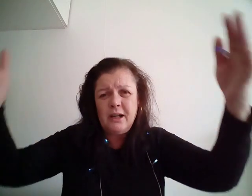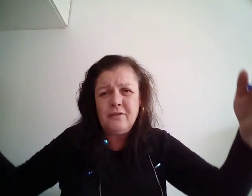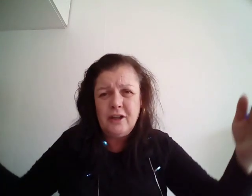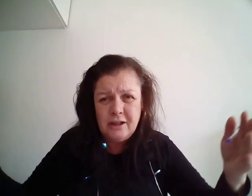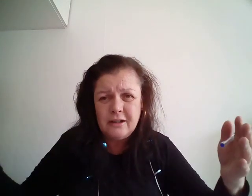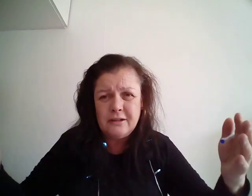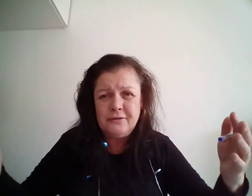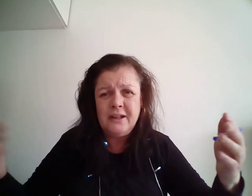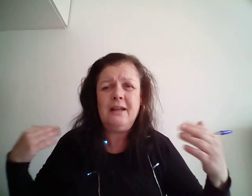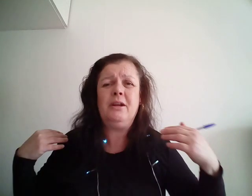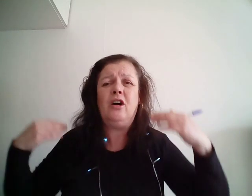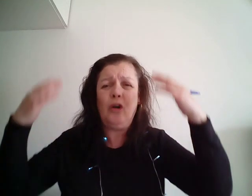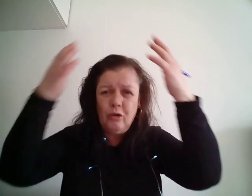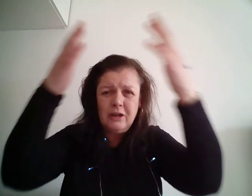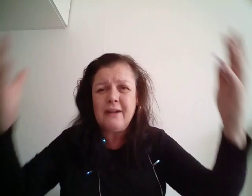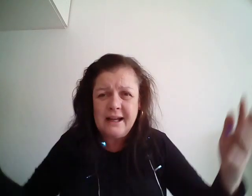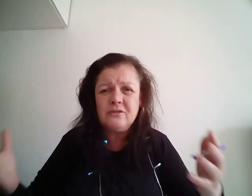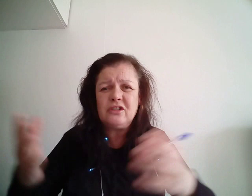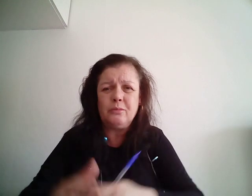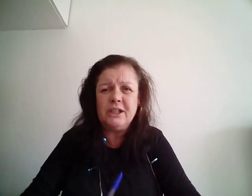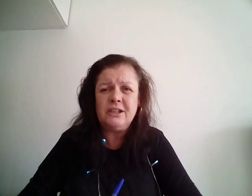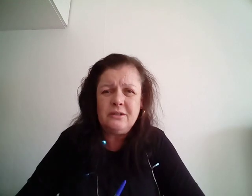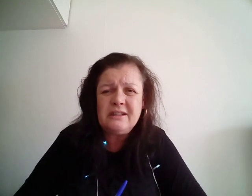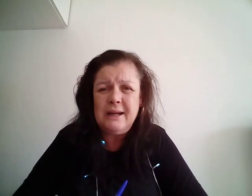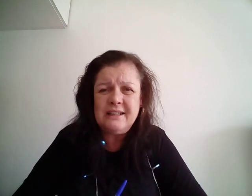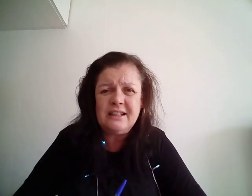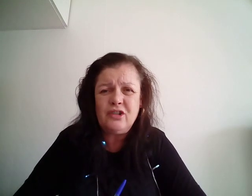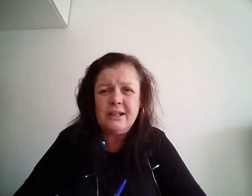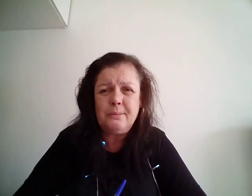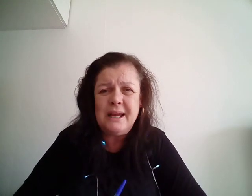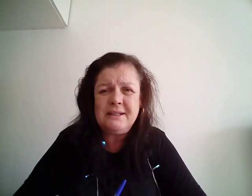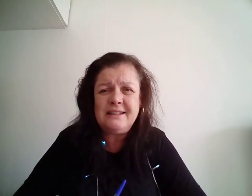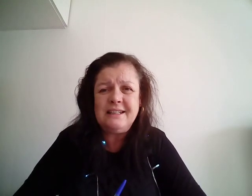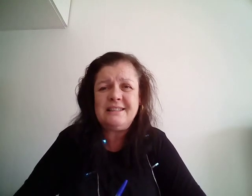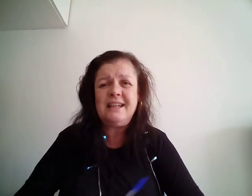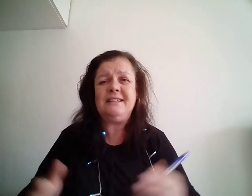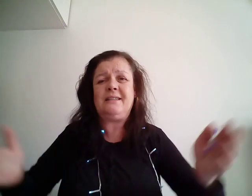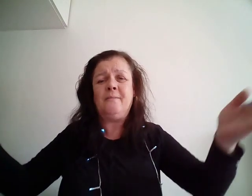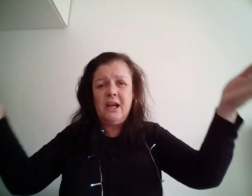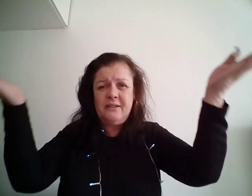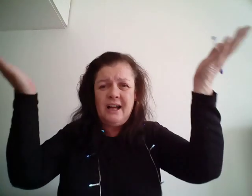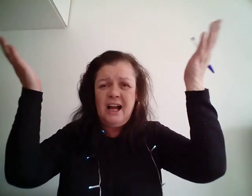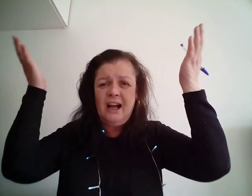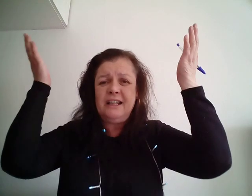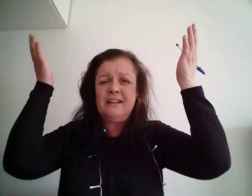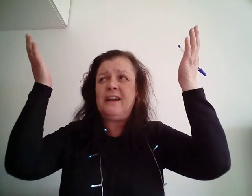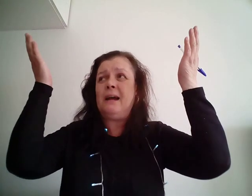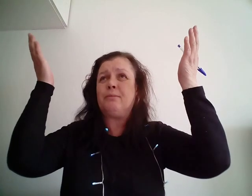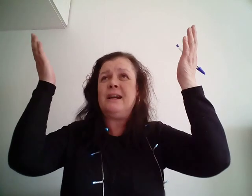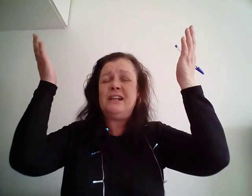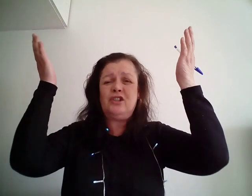of love. There we are, all around the world, my delicious little babies, do you see? So the higher the